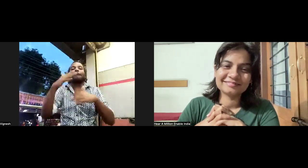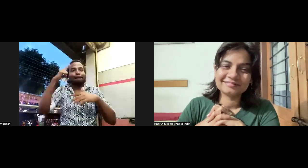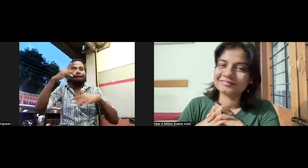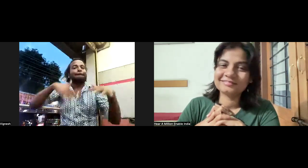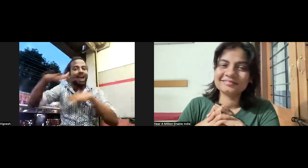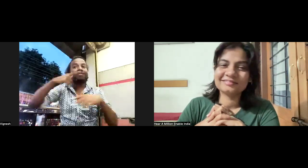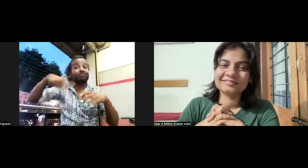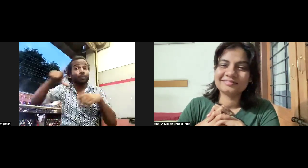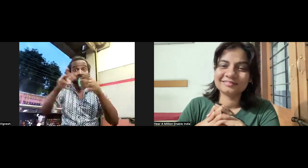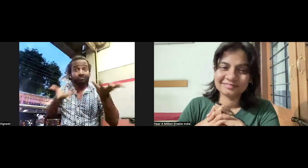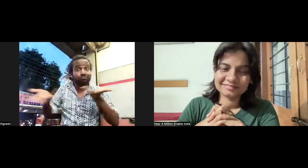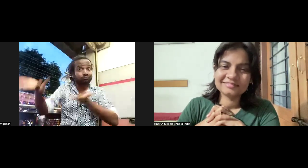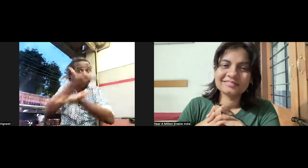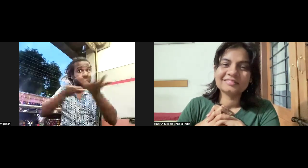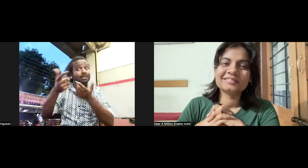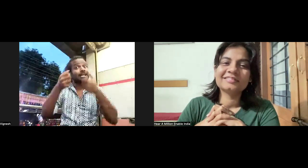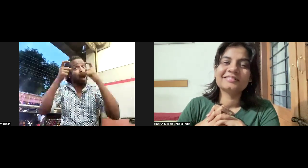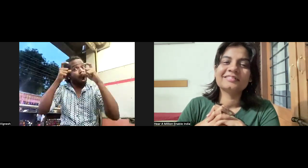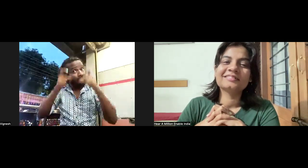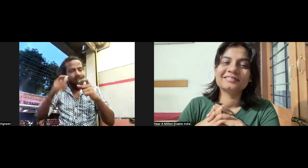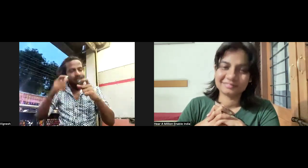in the transformation process. I'm still